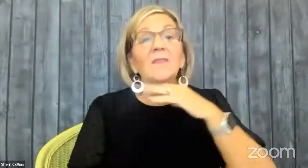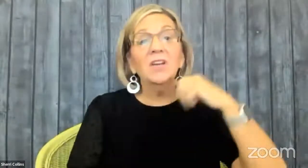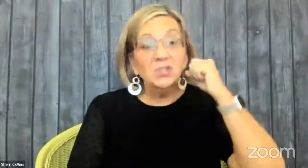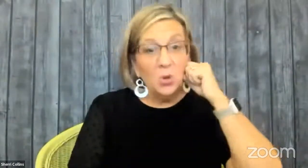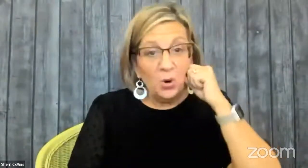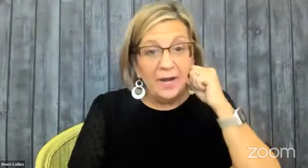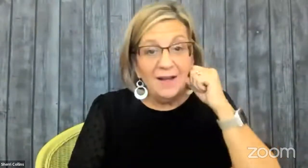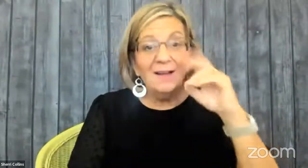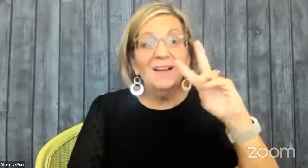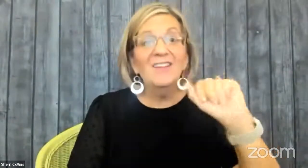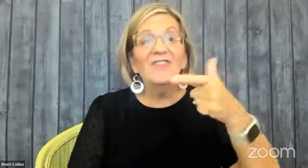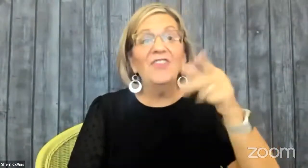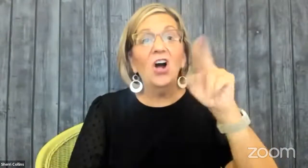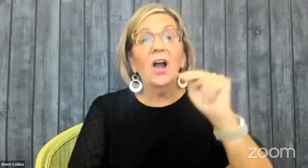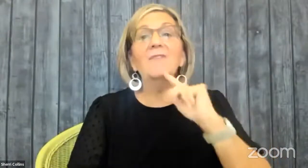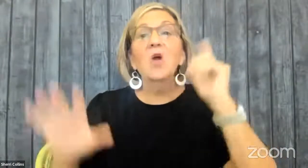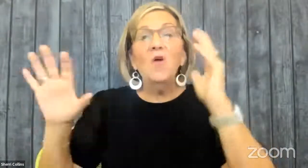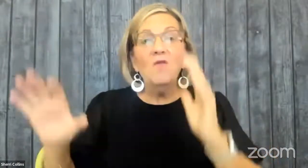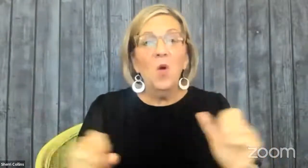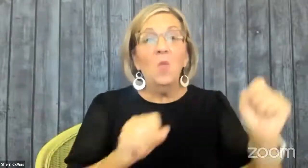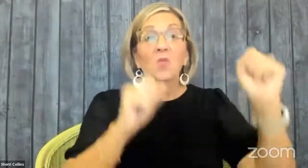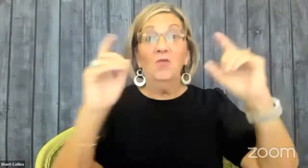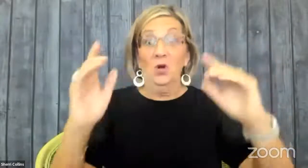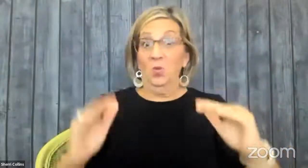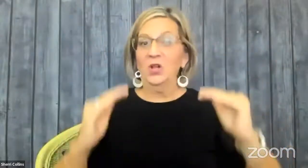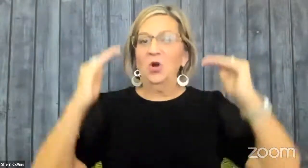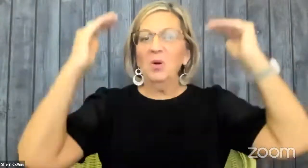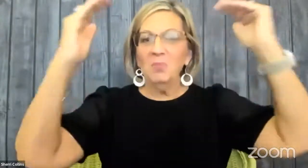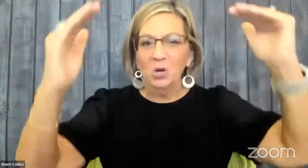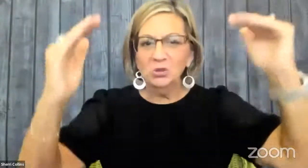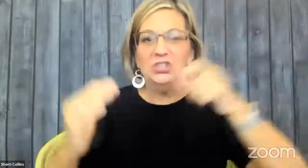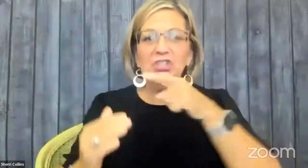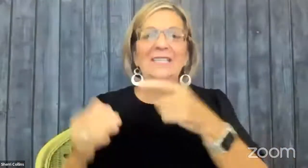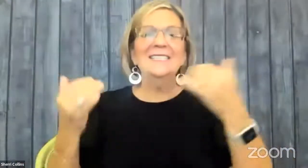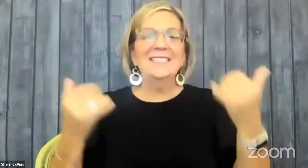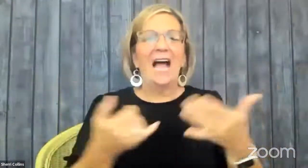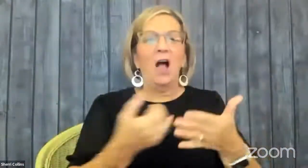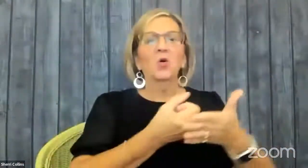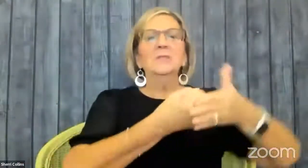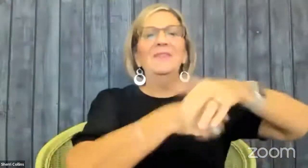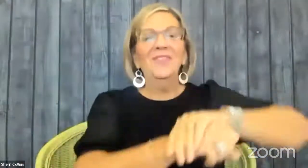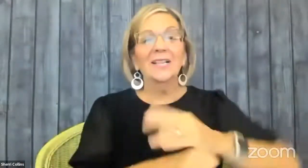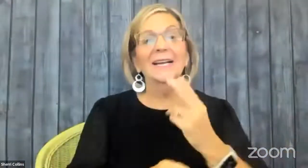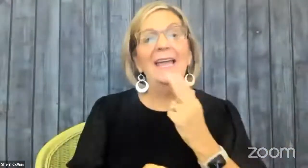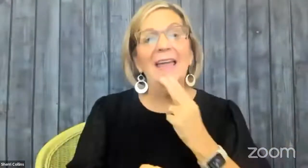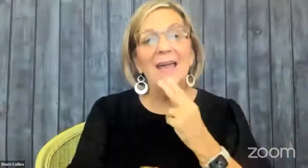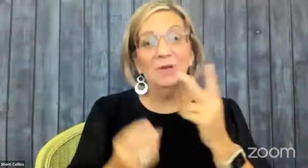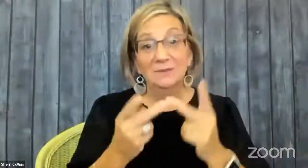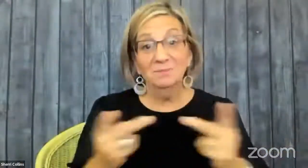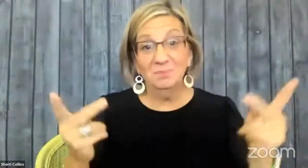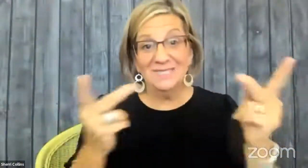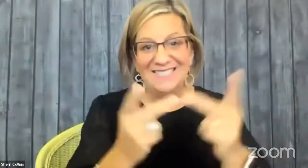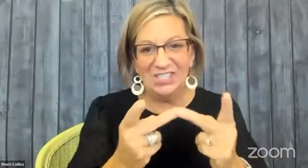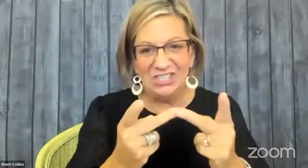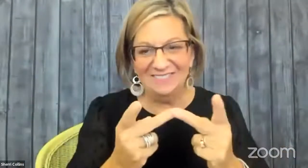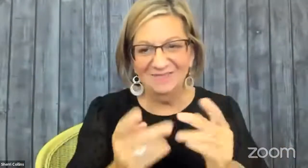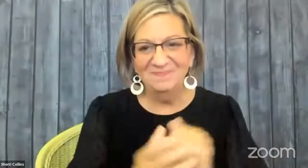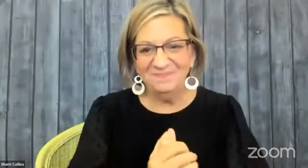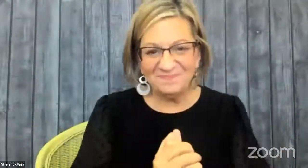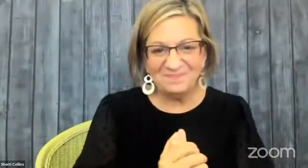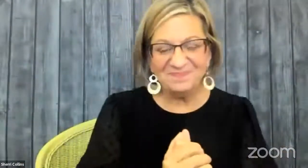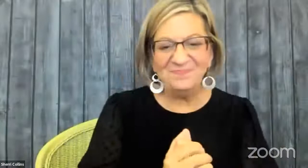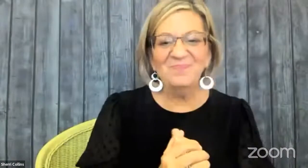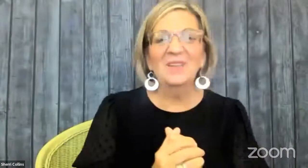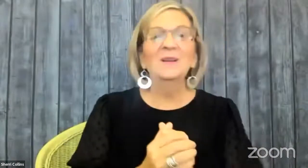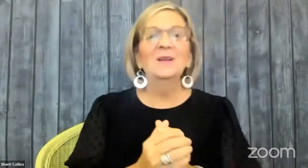congratulate Victoria Fawn with her promotion. She is now going to be filling Emmett's position.